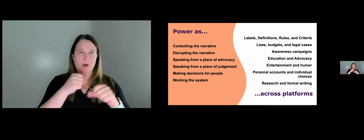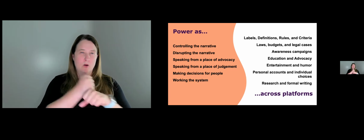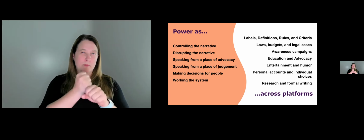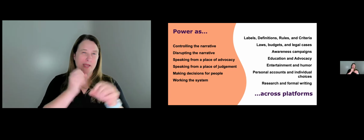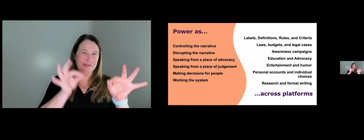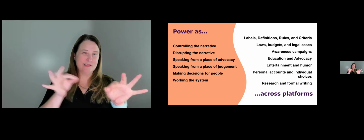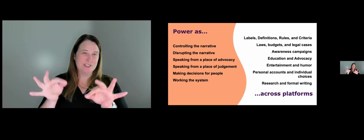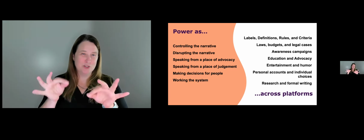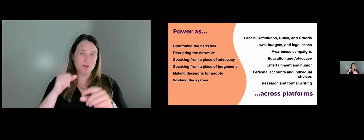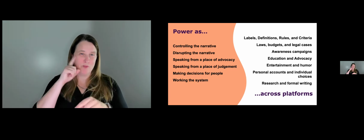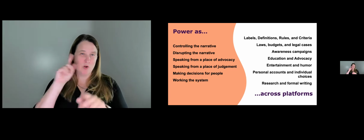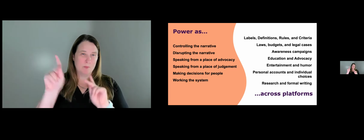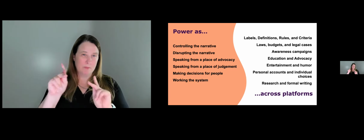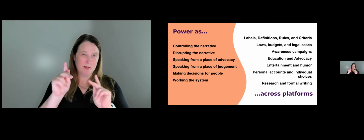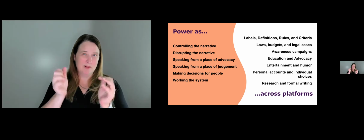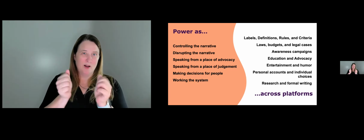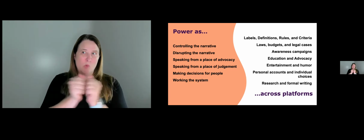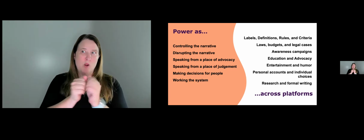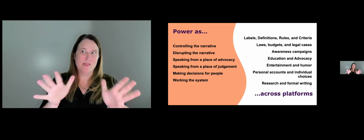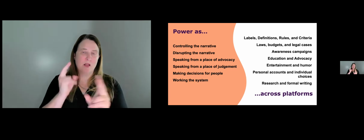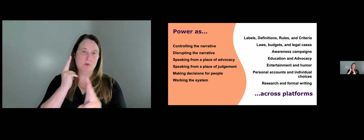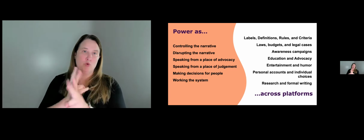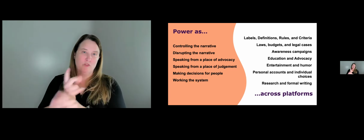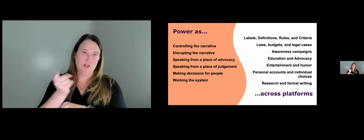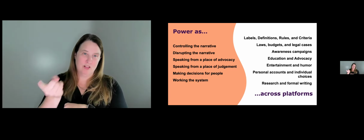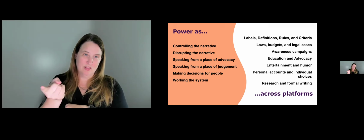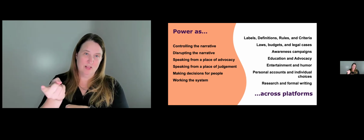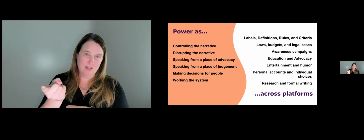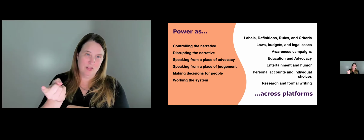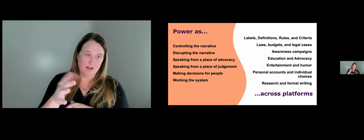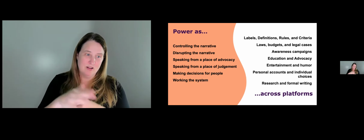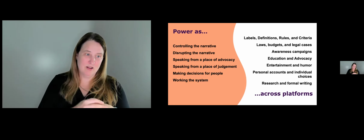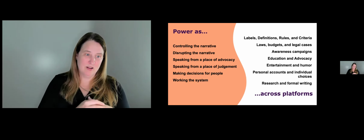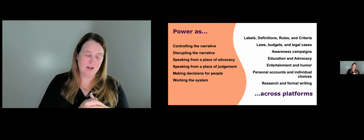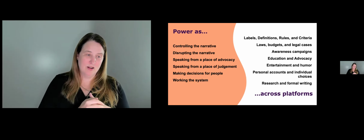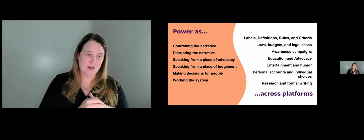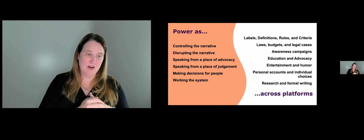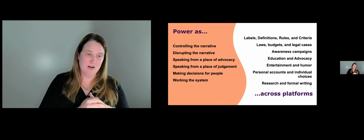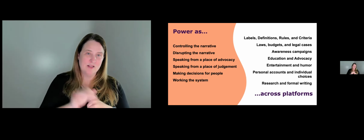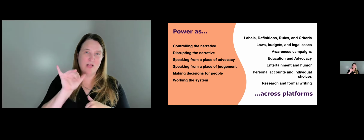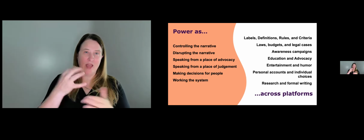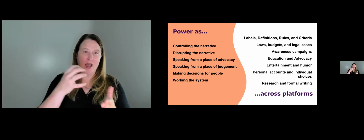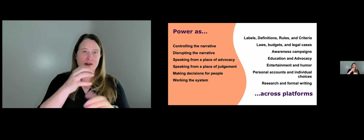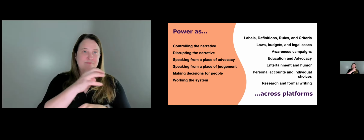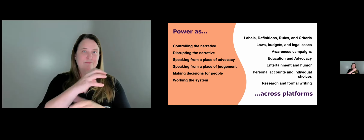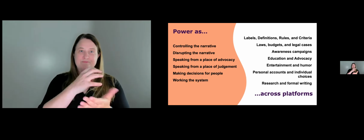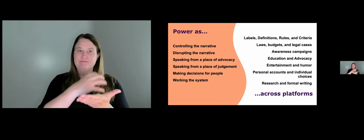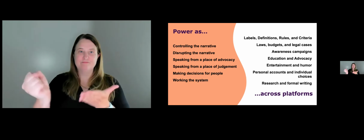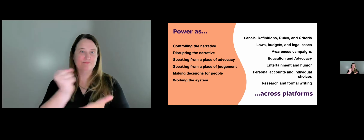Another negative one is about making decisions for people without their approval.